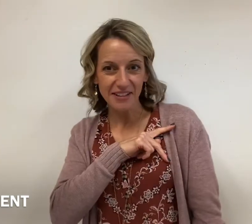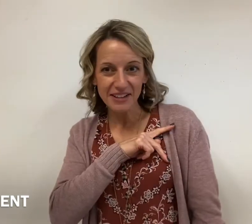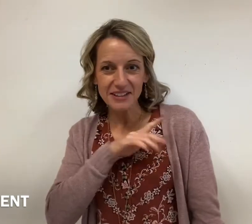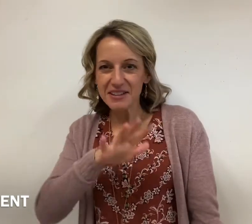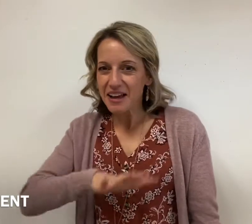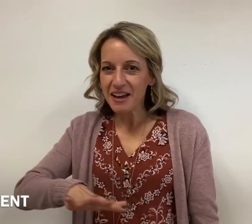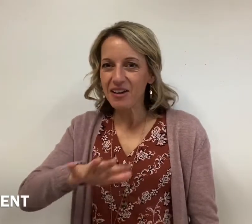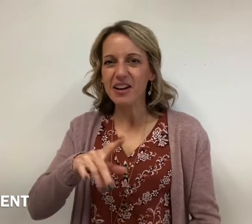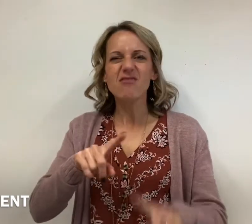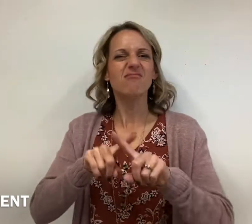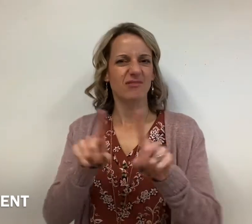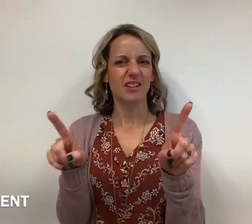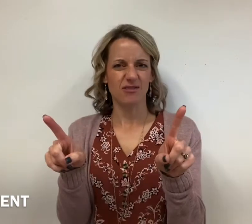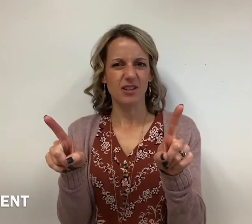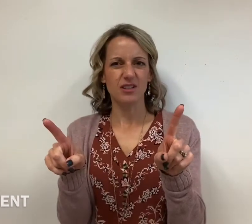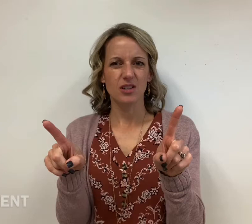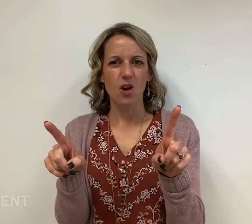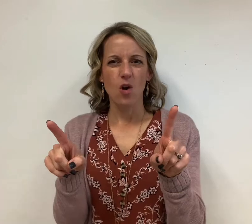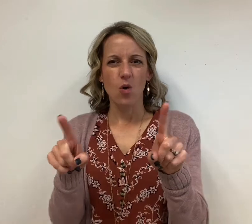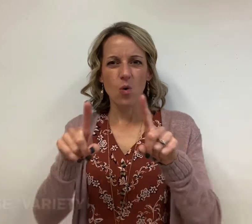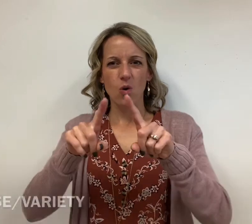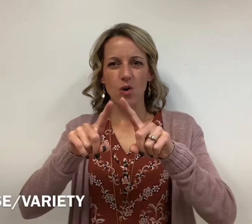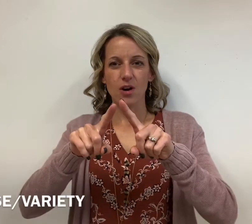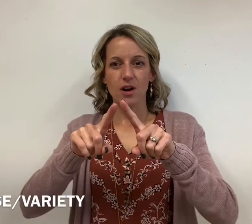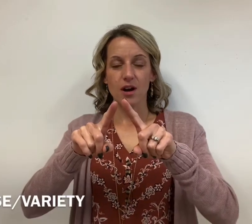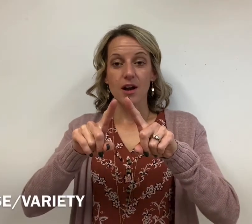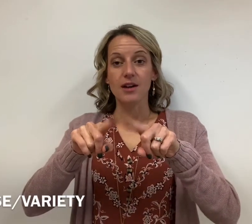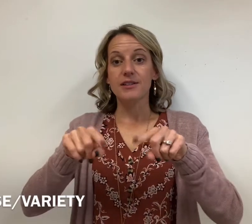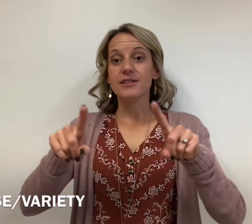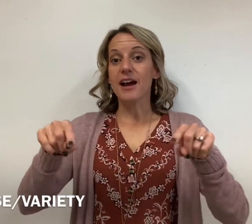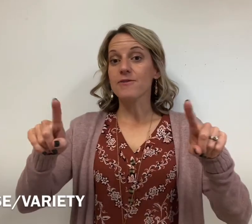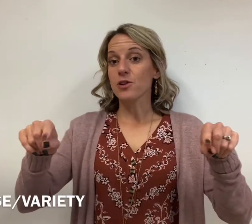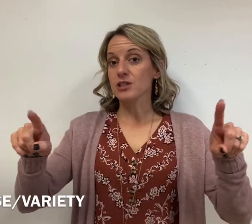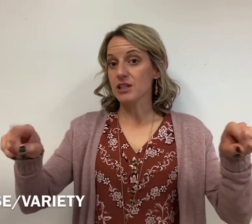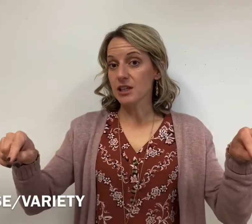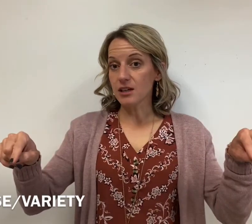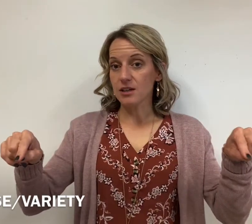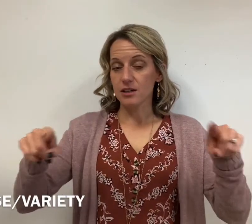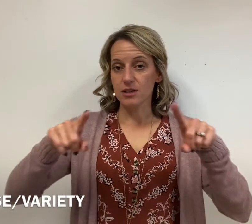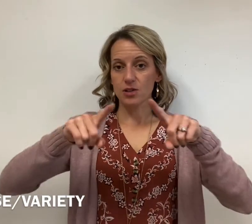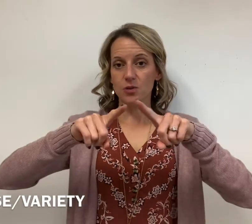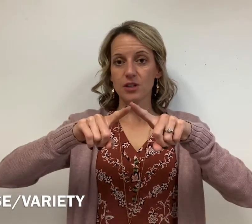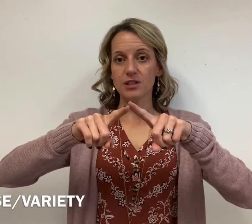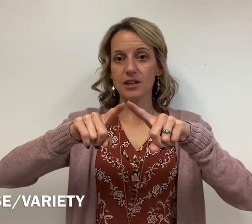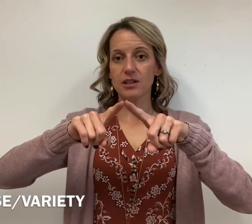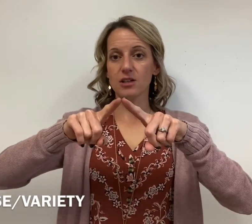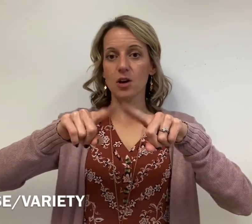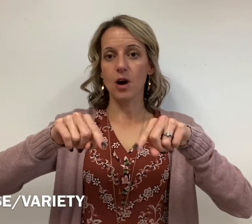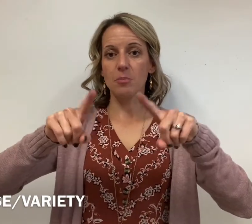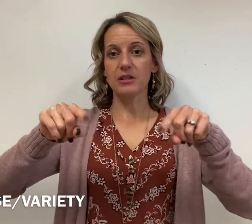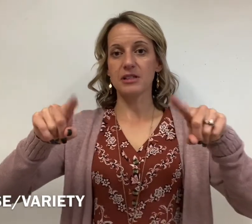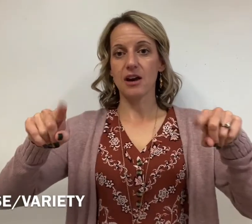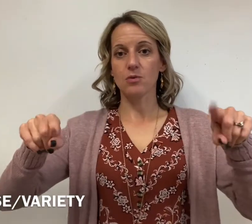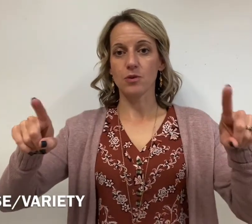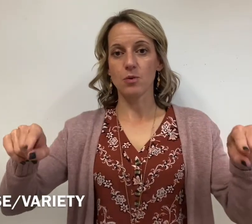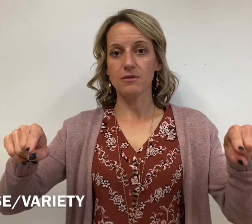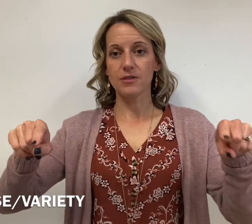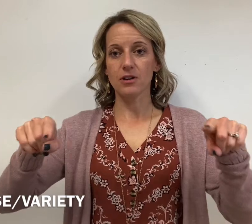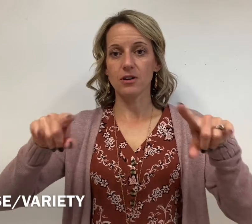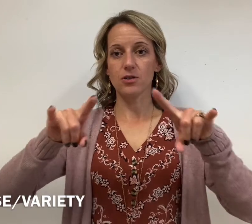personalities in that area, different, or diversity. So this sign can go up and down with one finger. You can